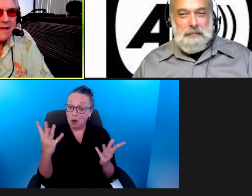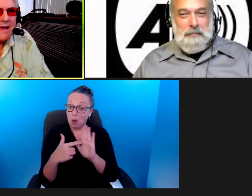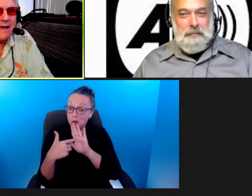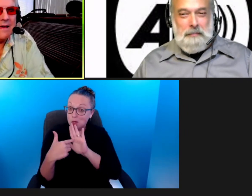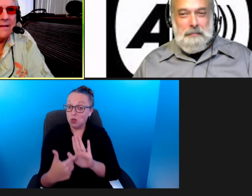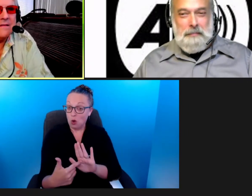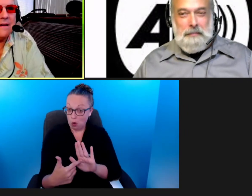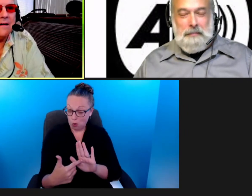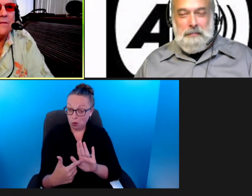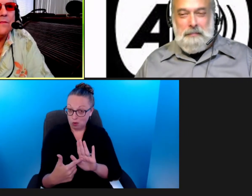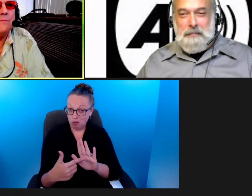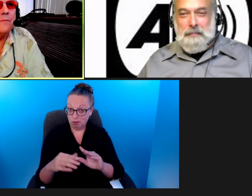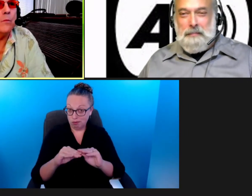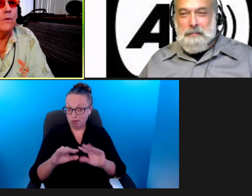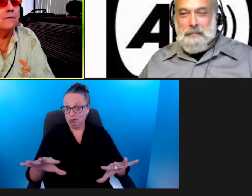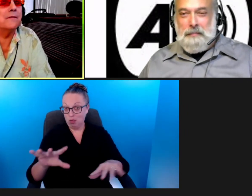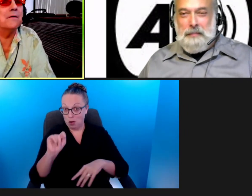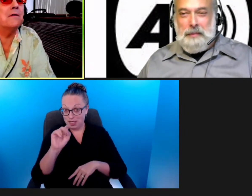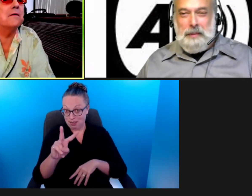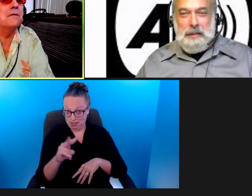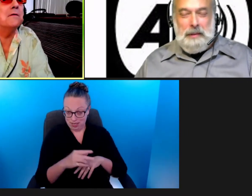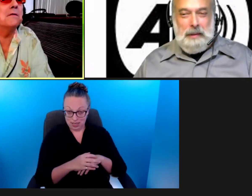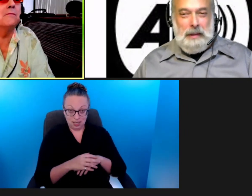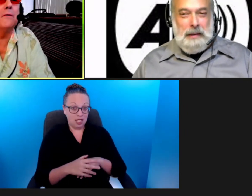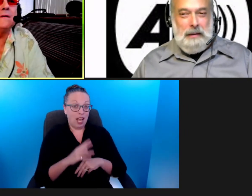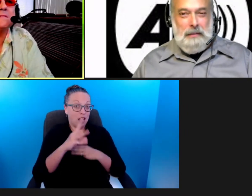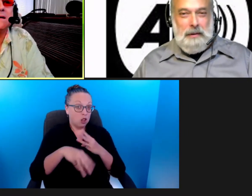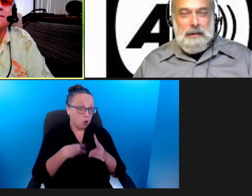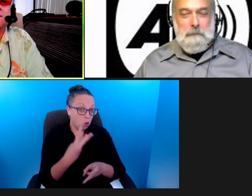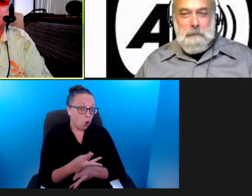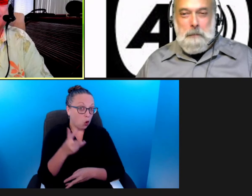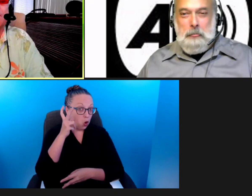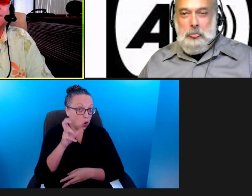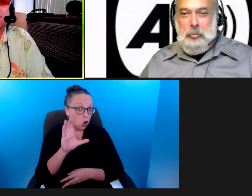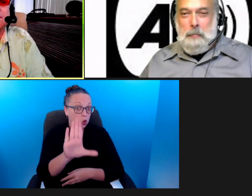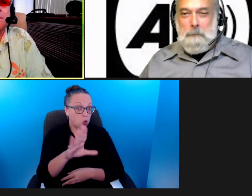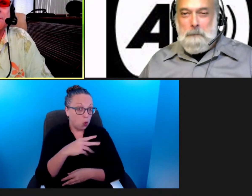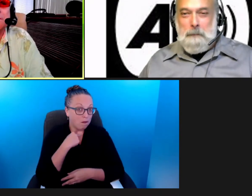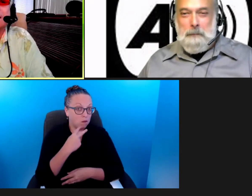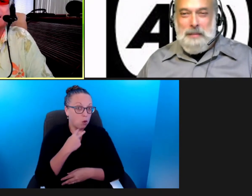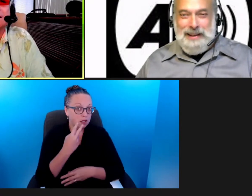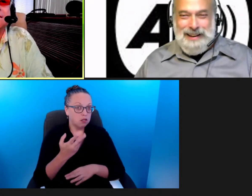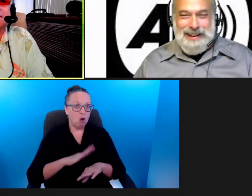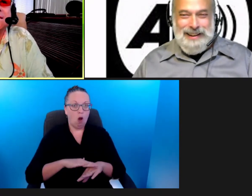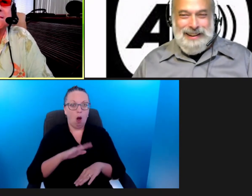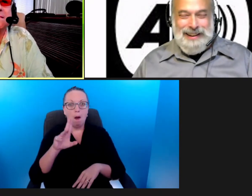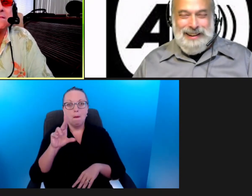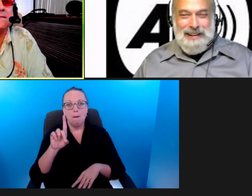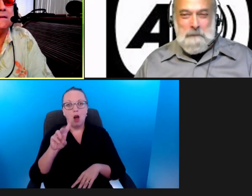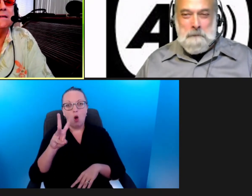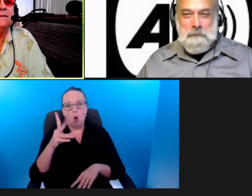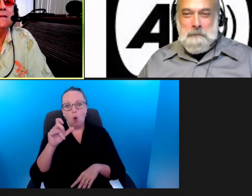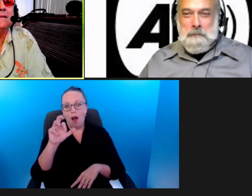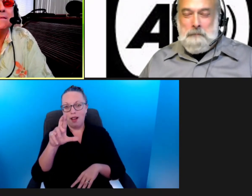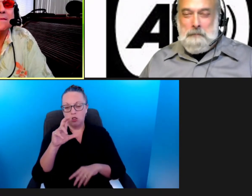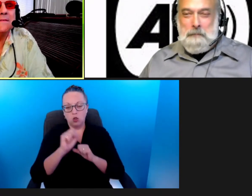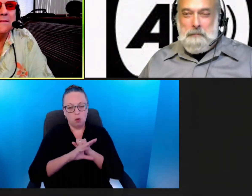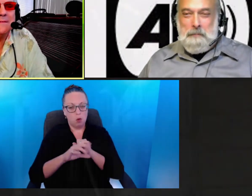nationally, and the world heard your voice on this Budweiser commercial. Let's listen to